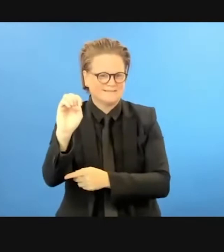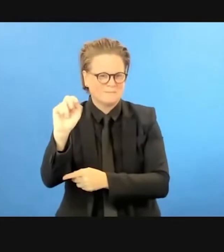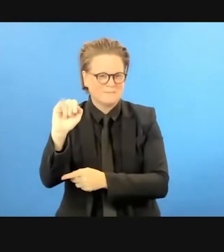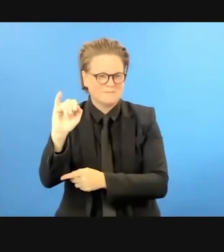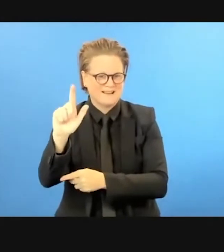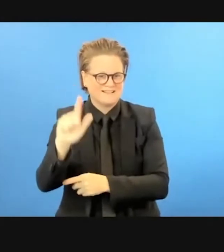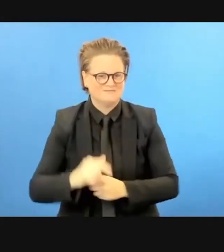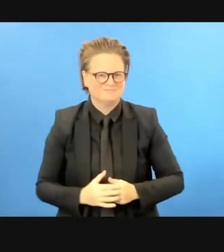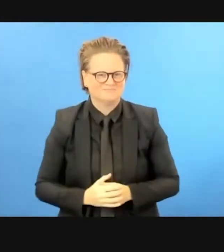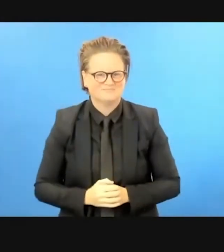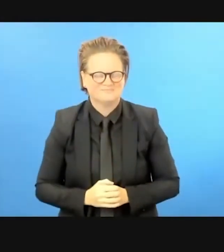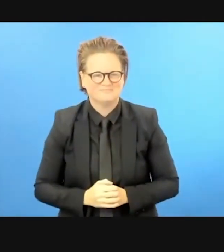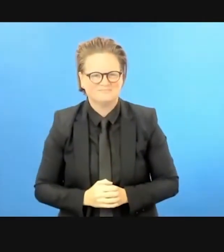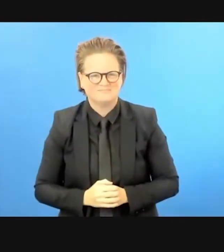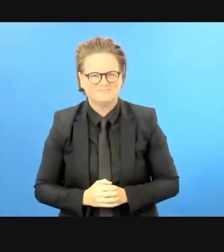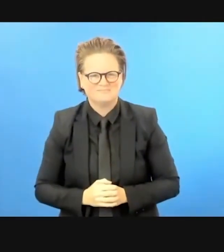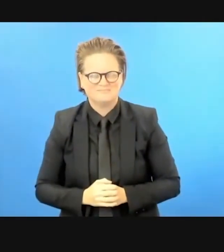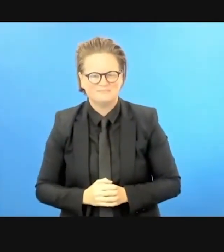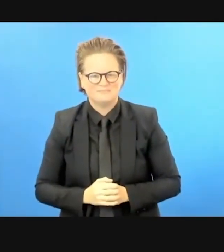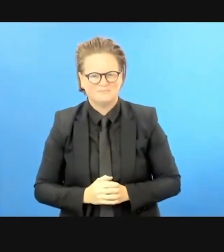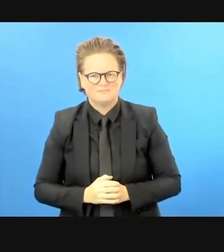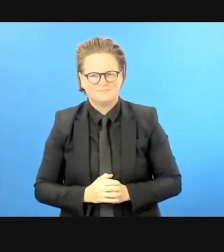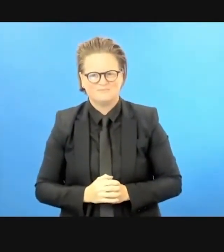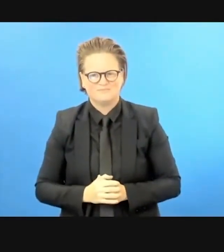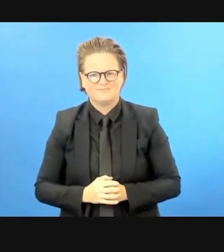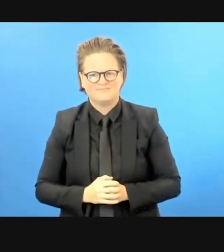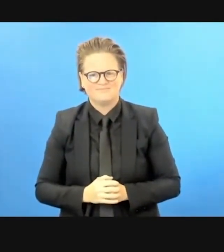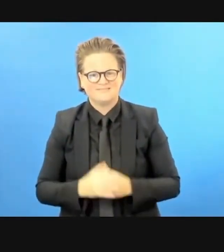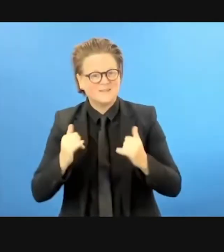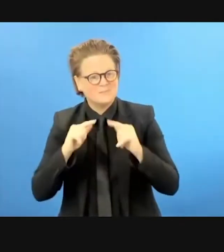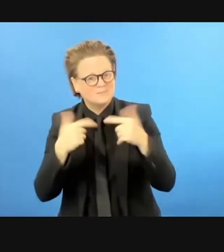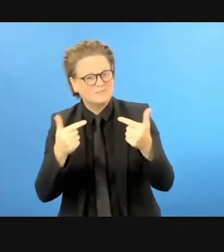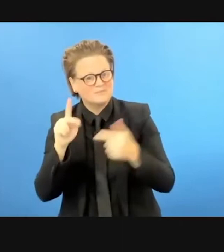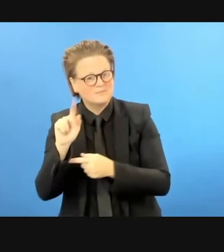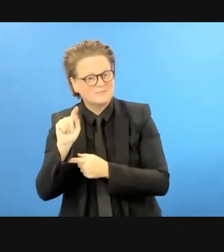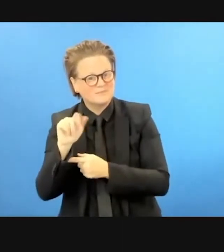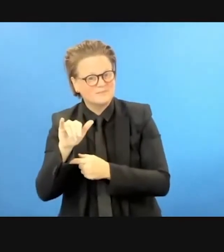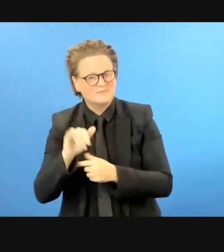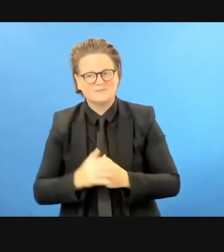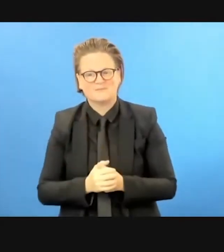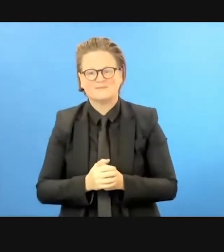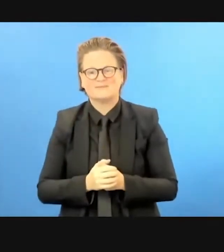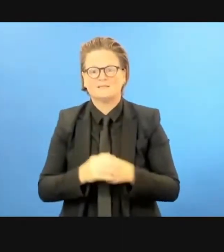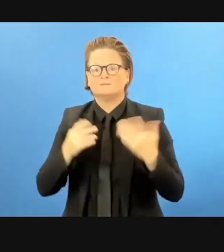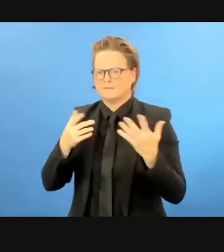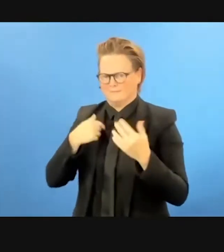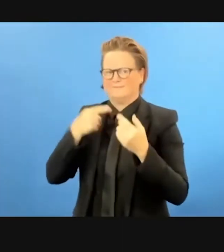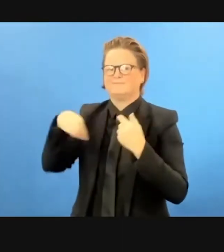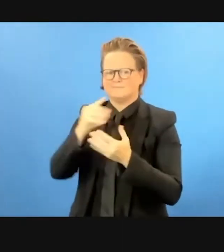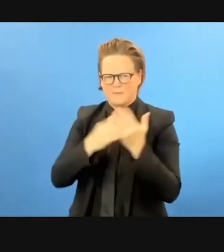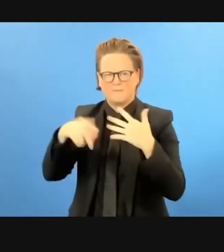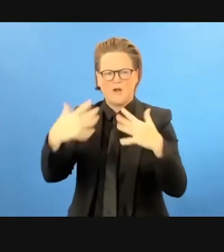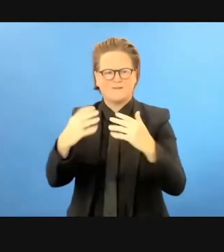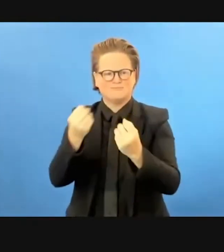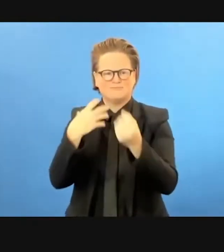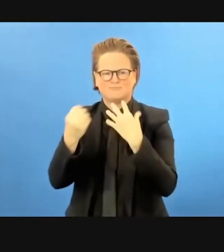take it away. All right, and thank you to those who submitted questions ahead of time. So we're going to start with a few of those first. One